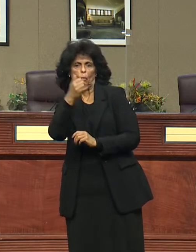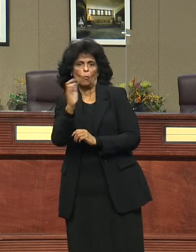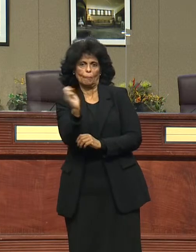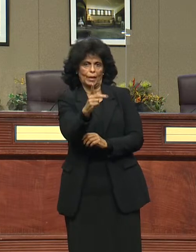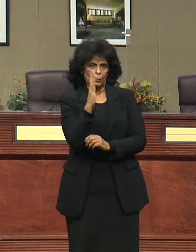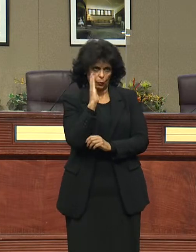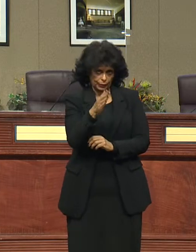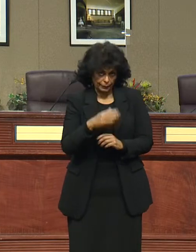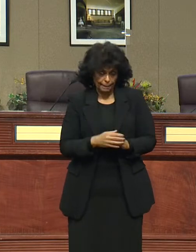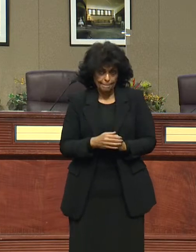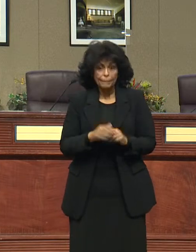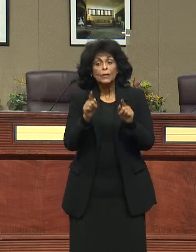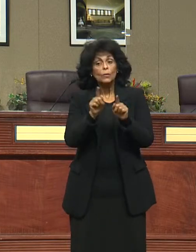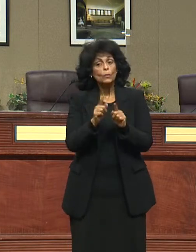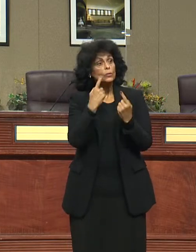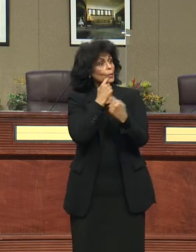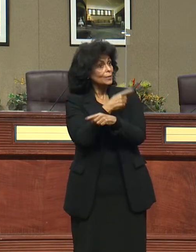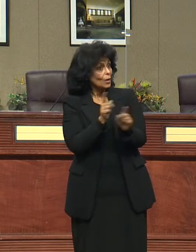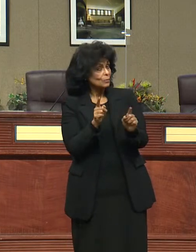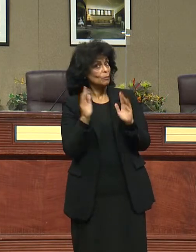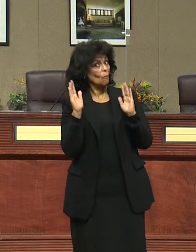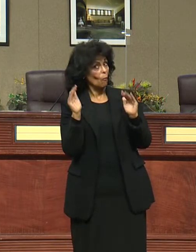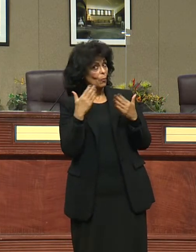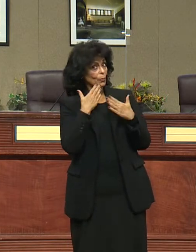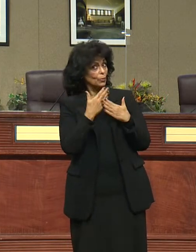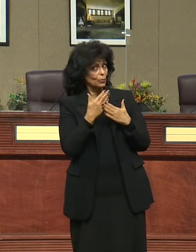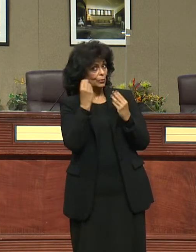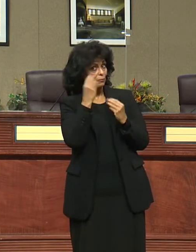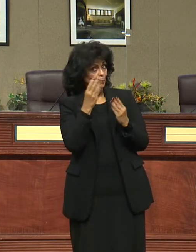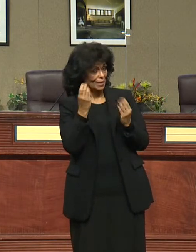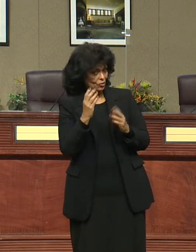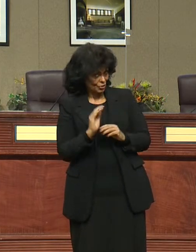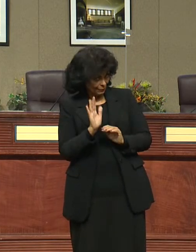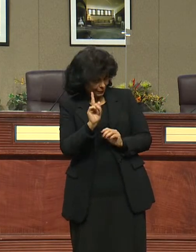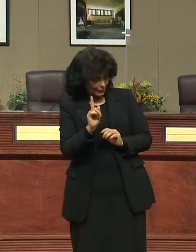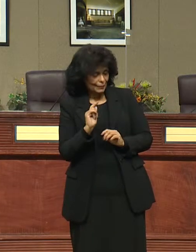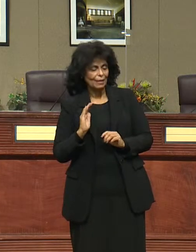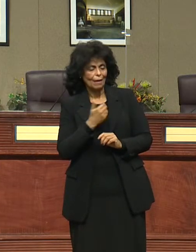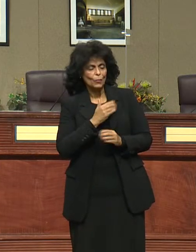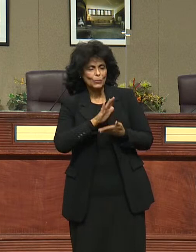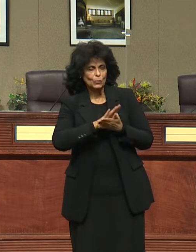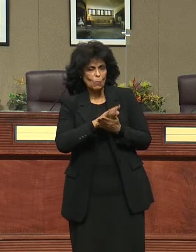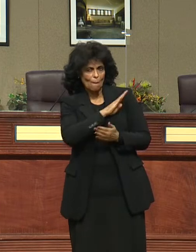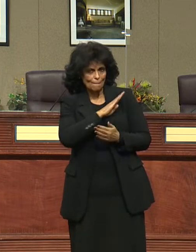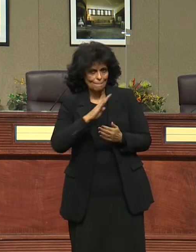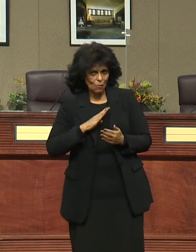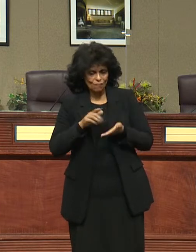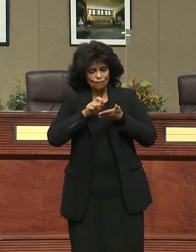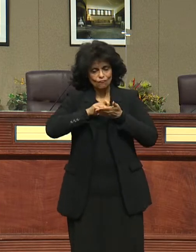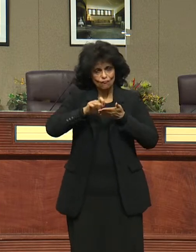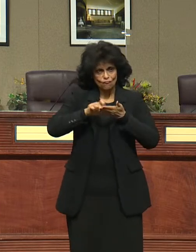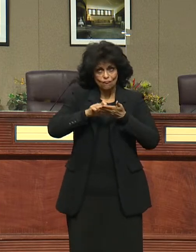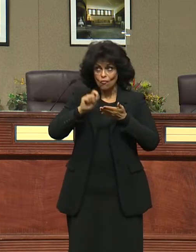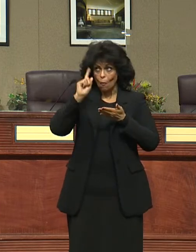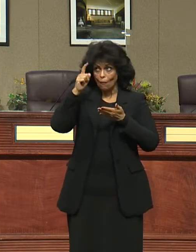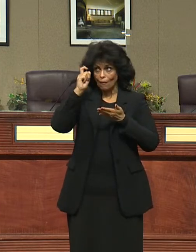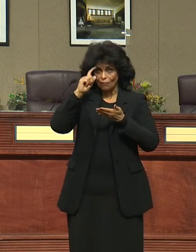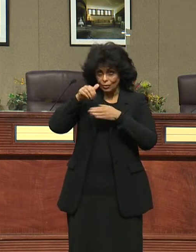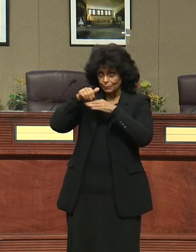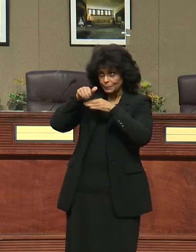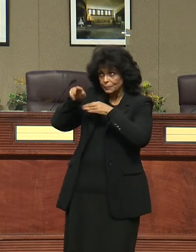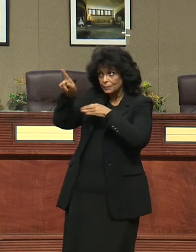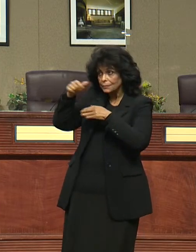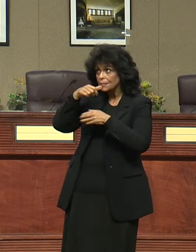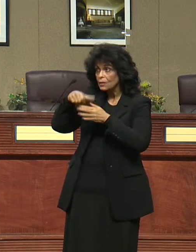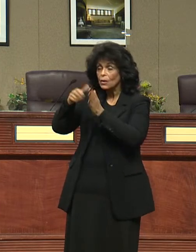this is a bit of good news. We know that our school board has written to the governor to request